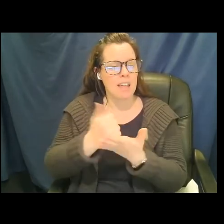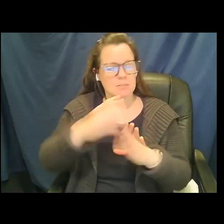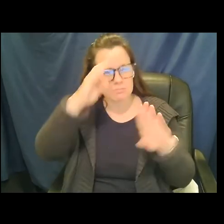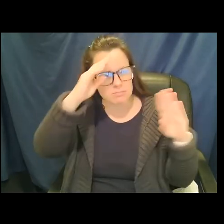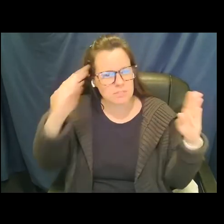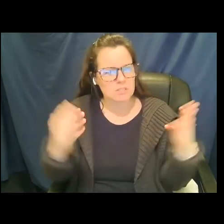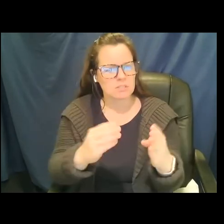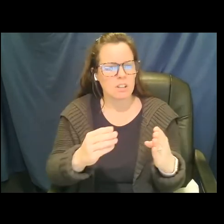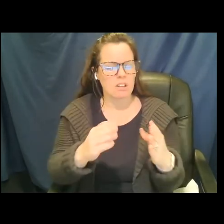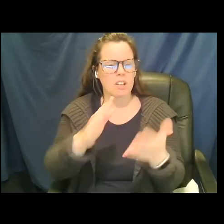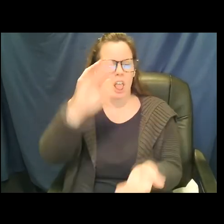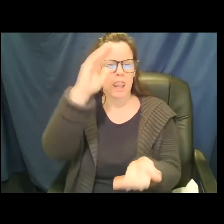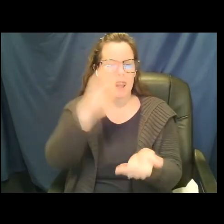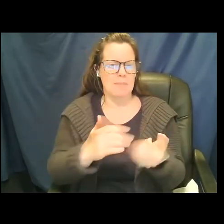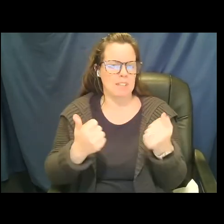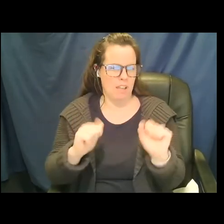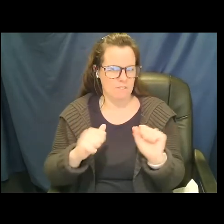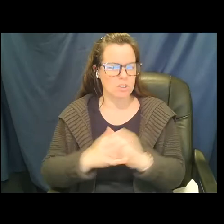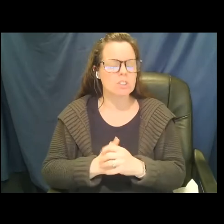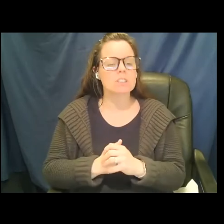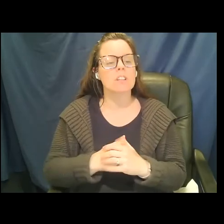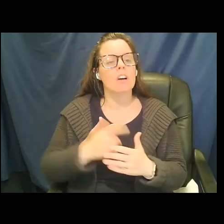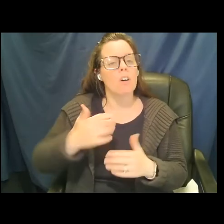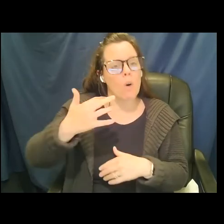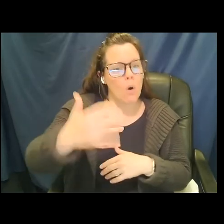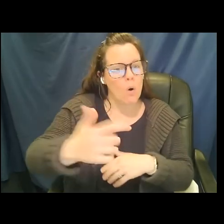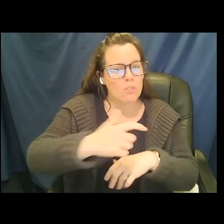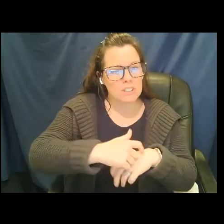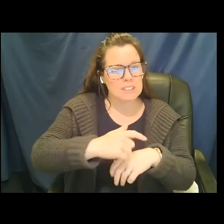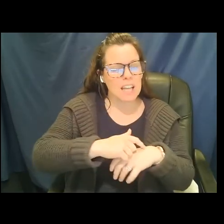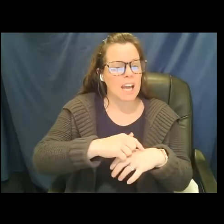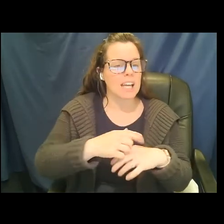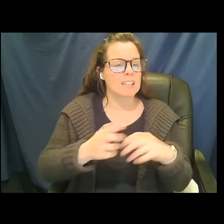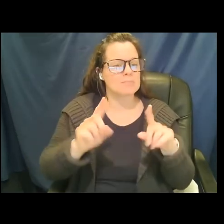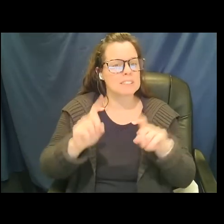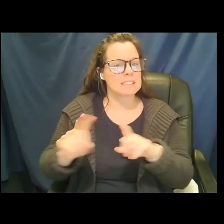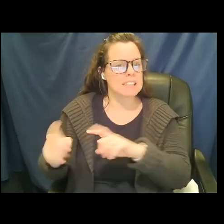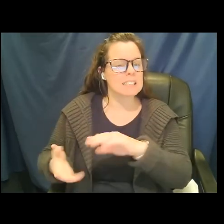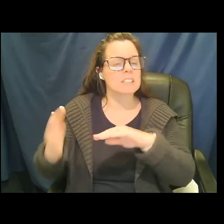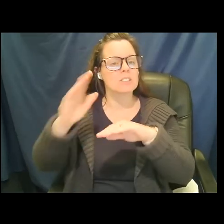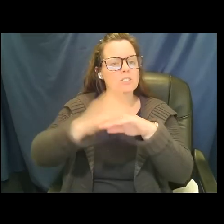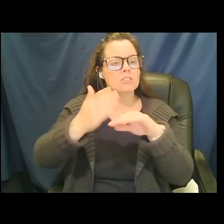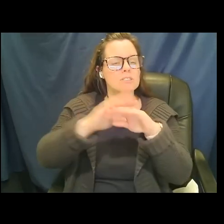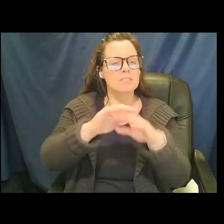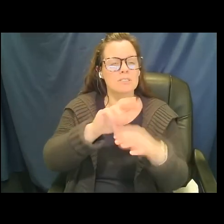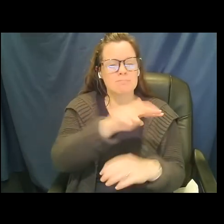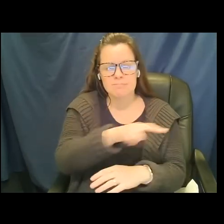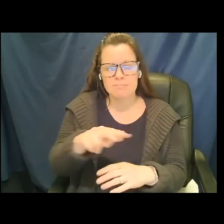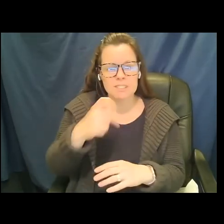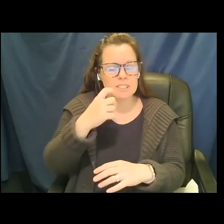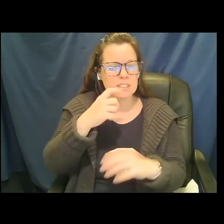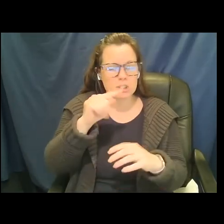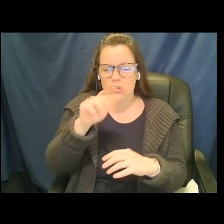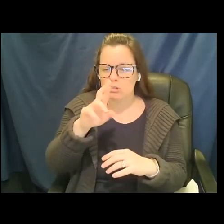accordingly. Over time, as the rate of testing increased, monitoring overall trends in addition to recent